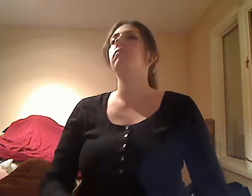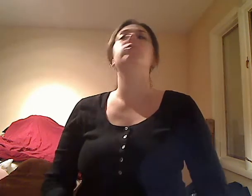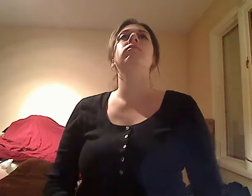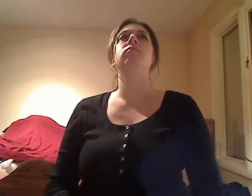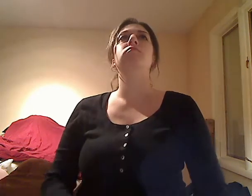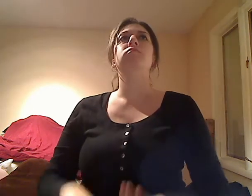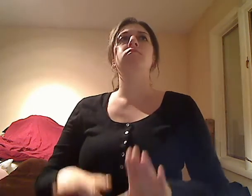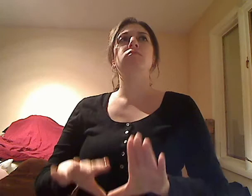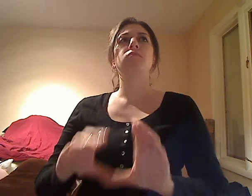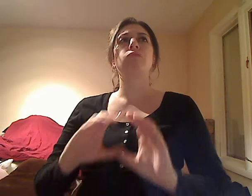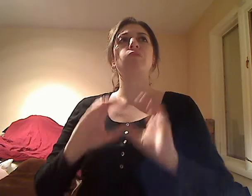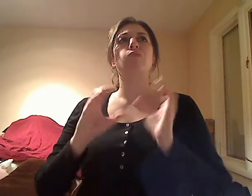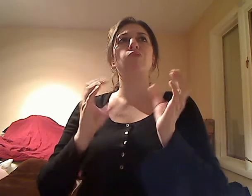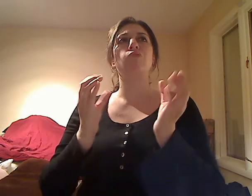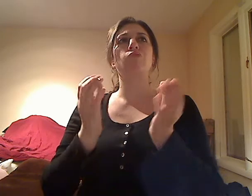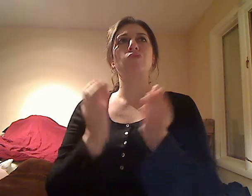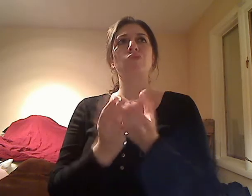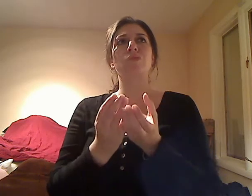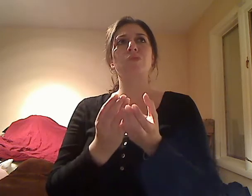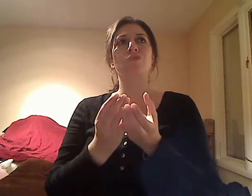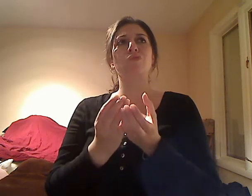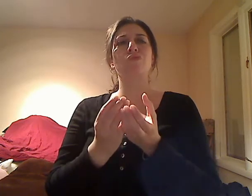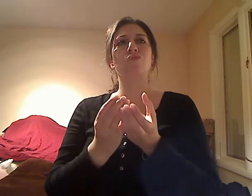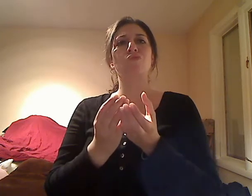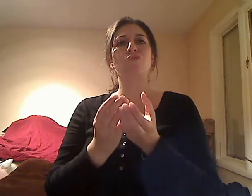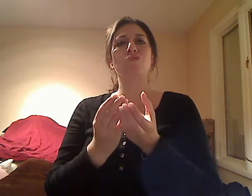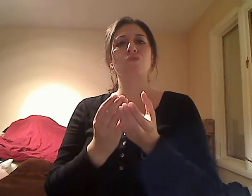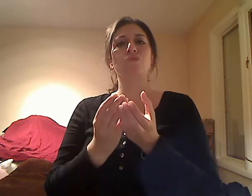school course, which course is that? Ron, which course is that?